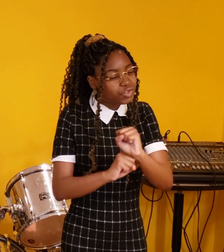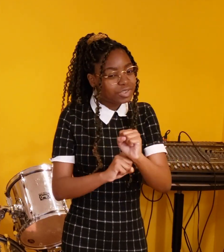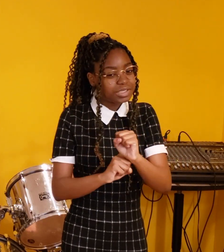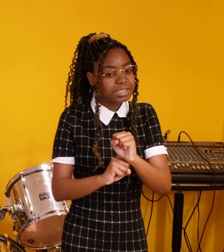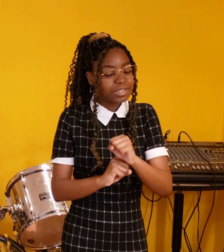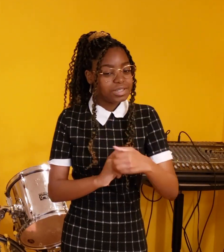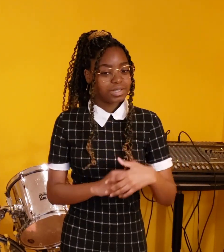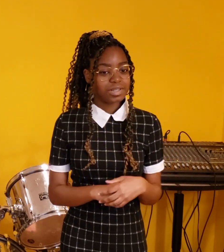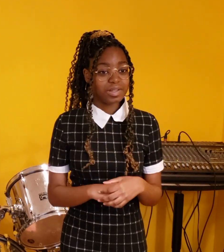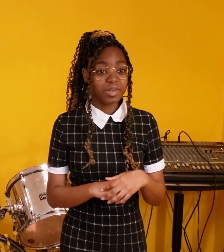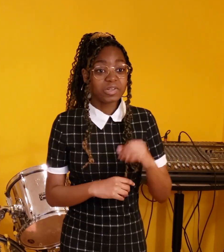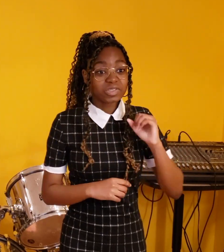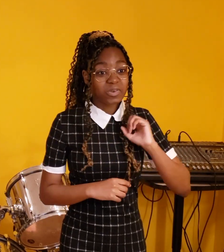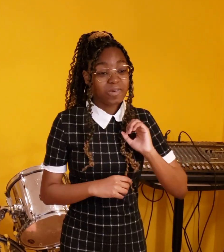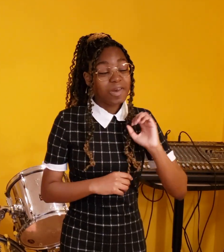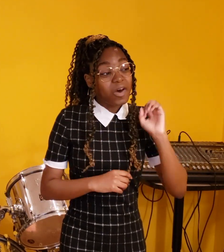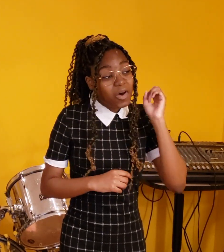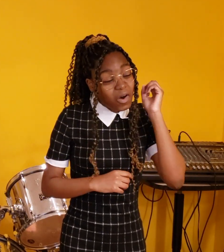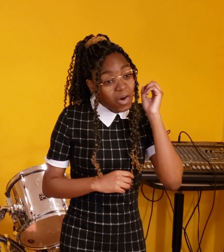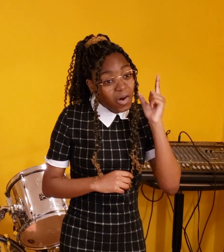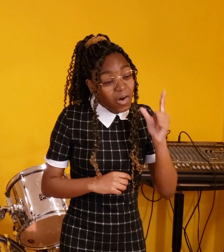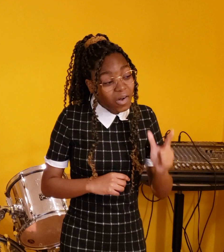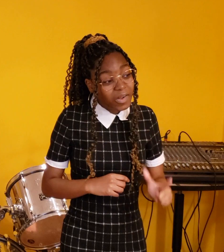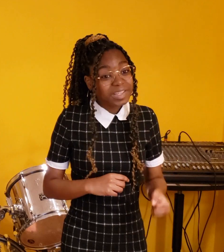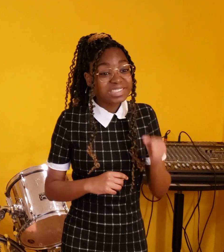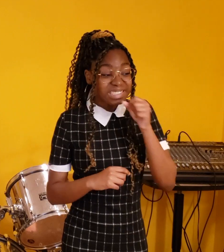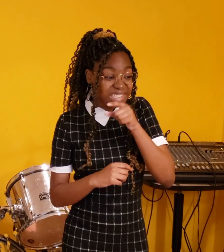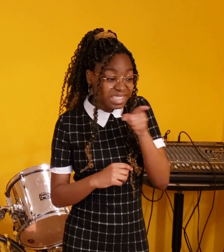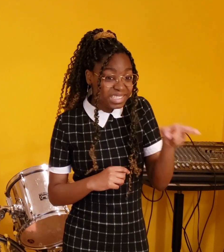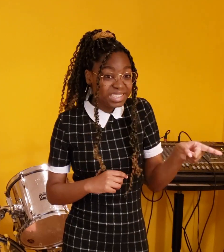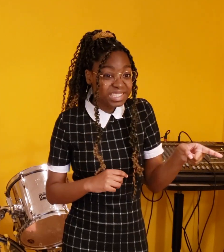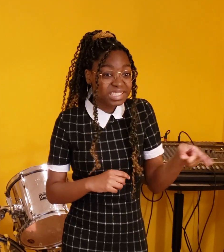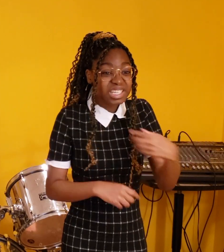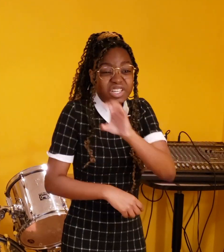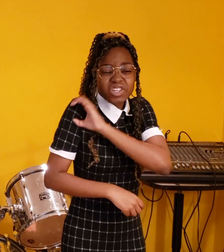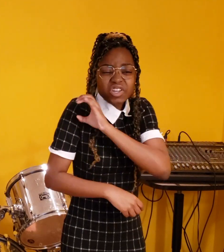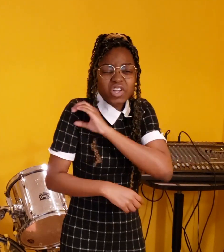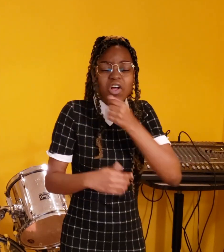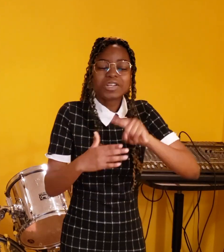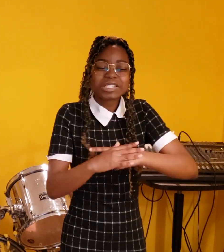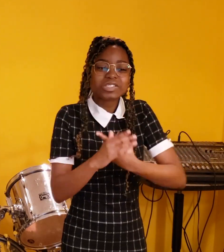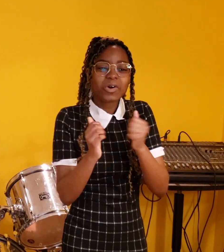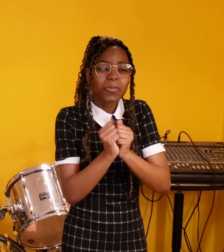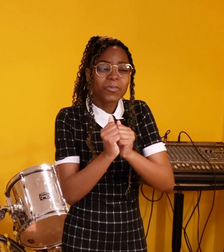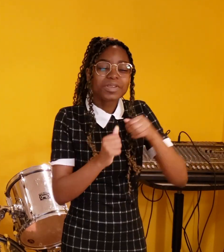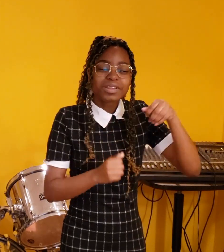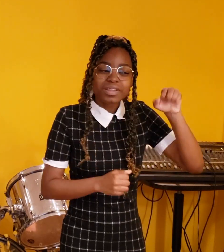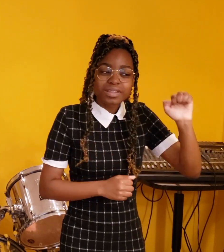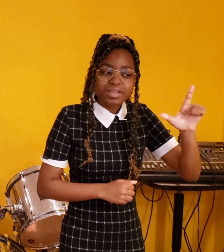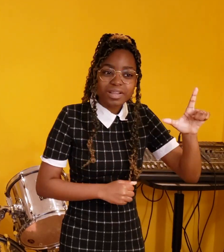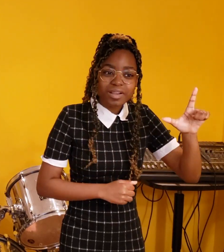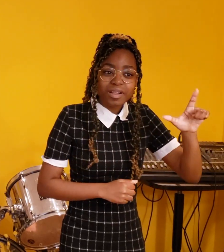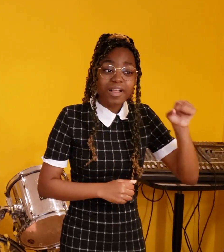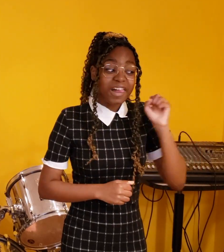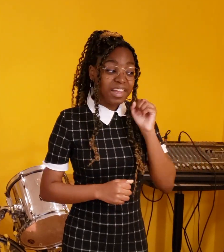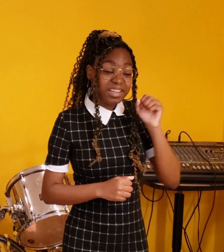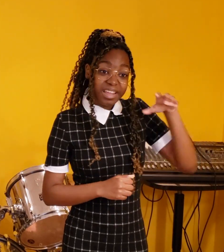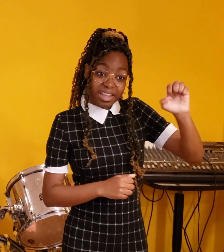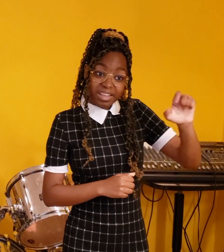the personal character of God when the Bible uses only El. El Roy. El